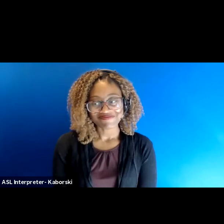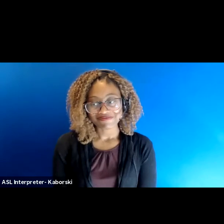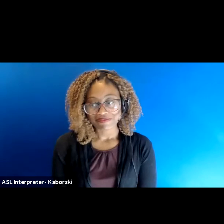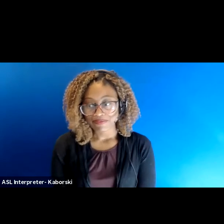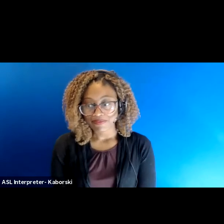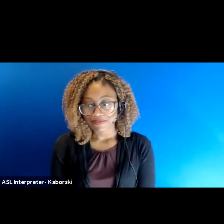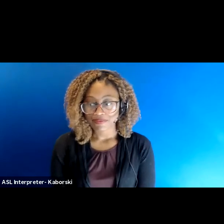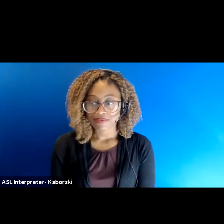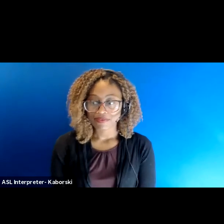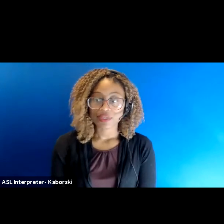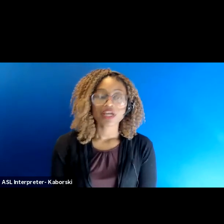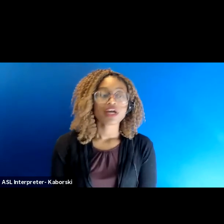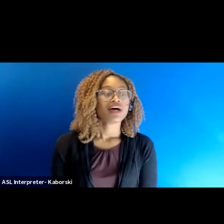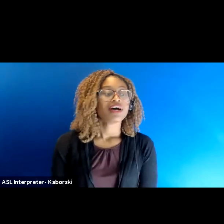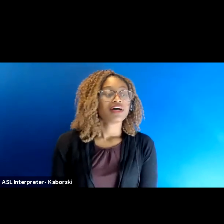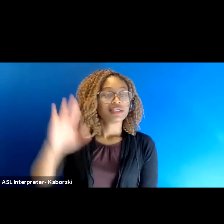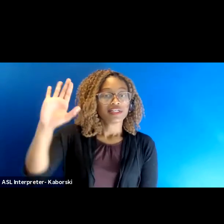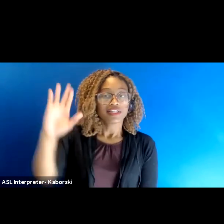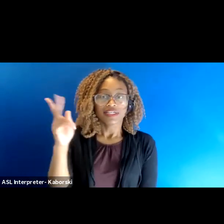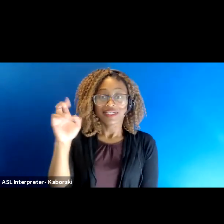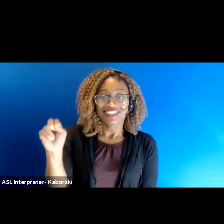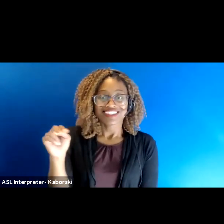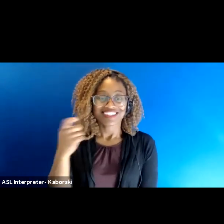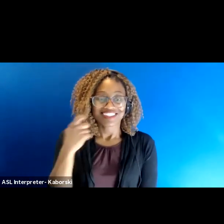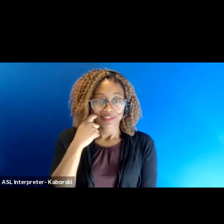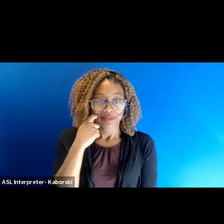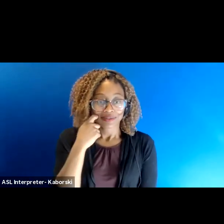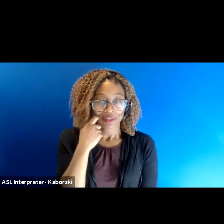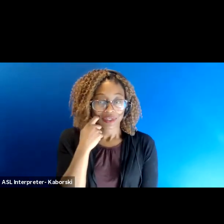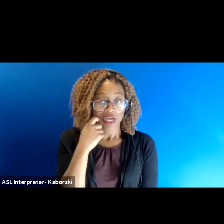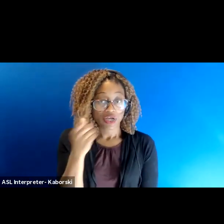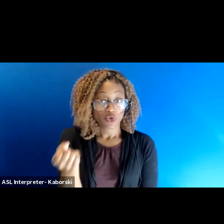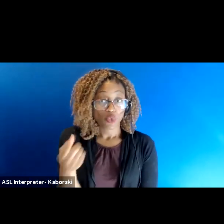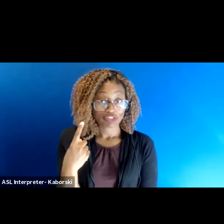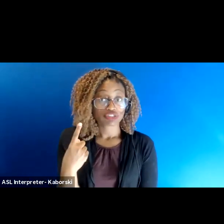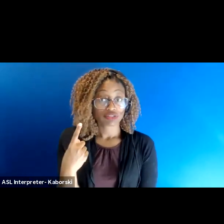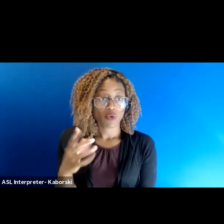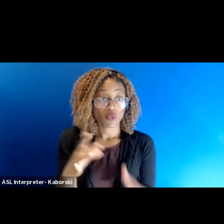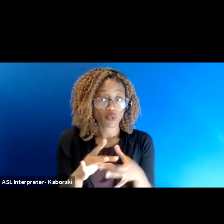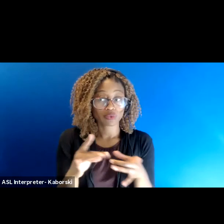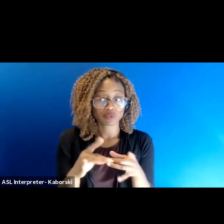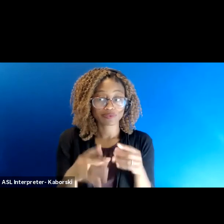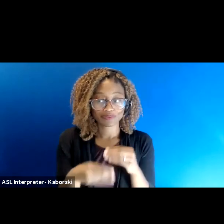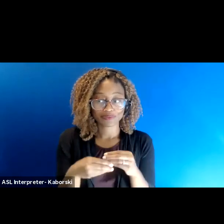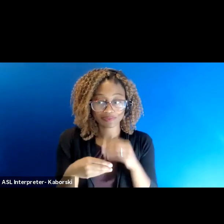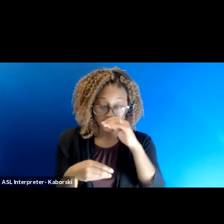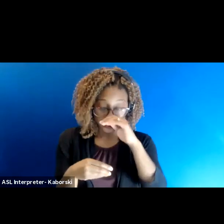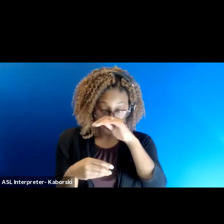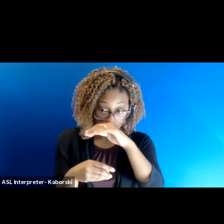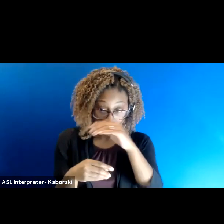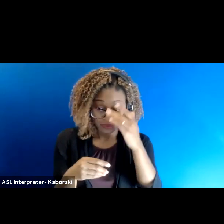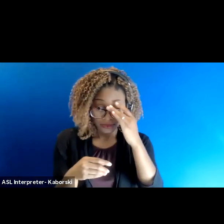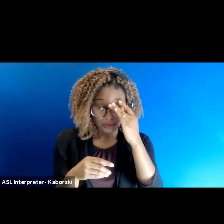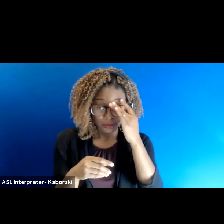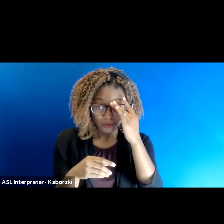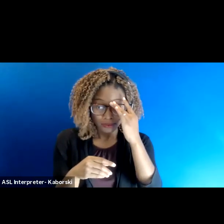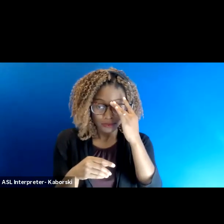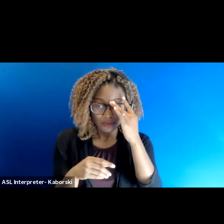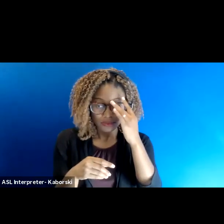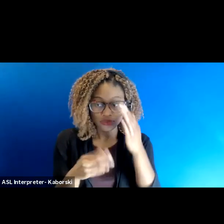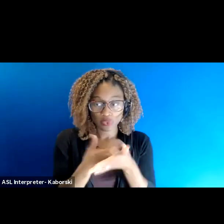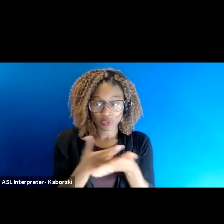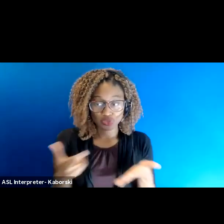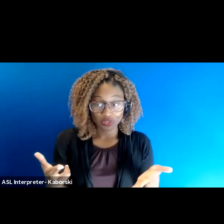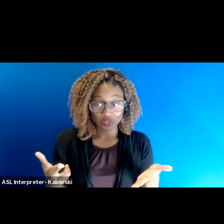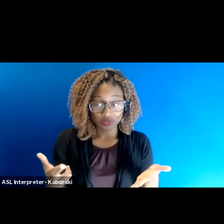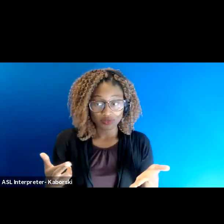This is Ken. I'm going to go back to a question that was asked earlier about the resources.